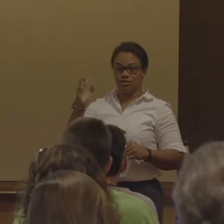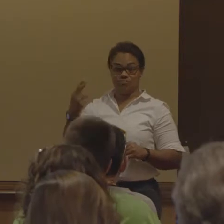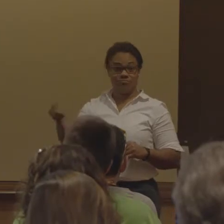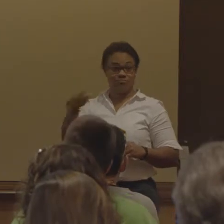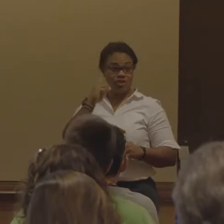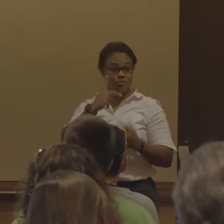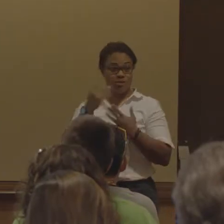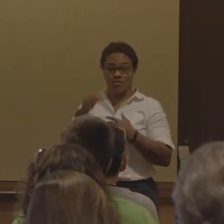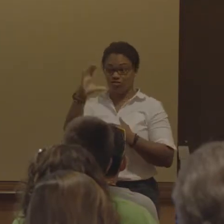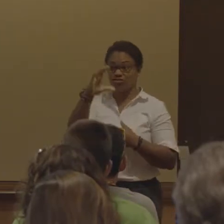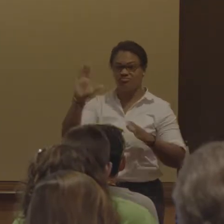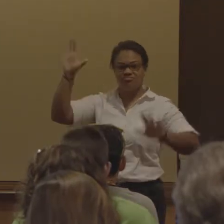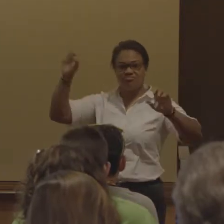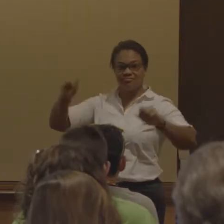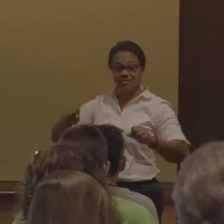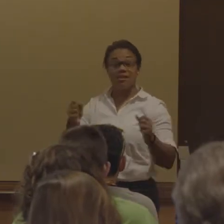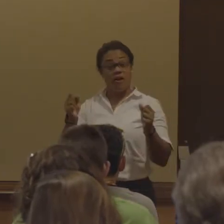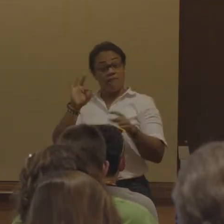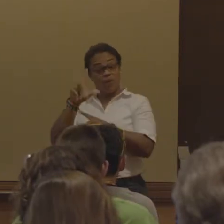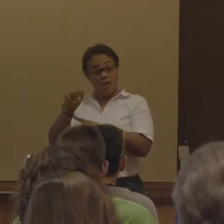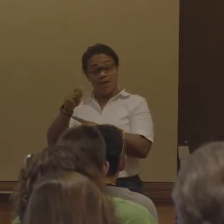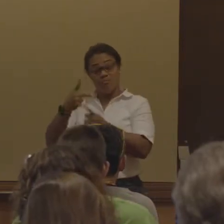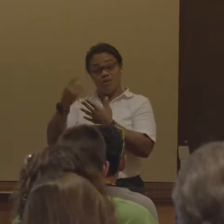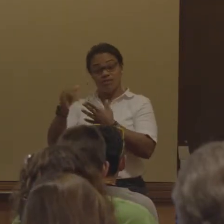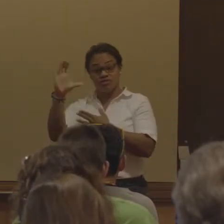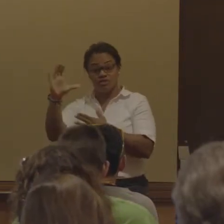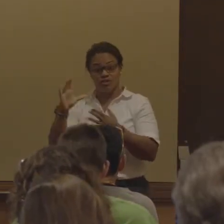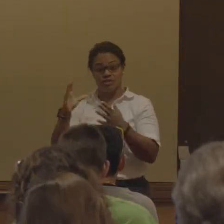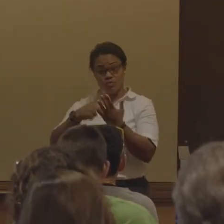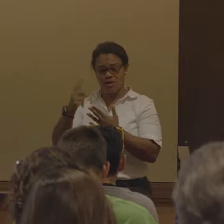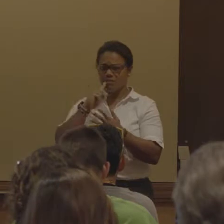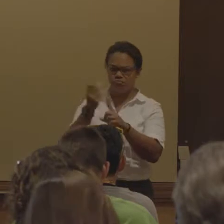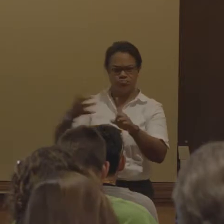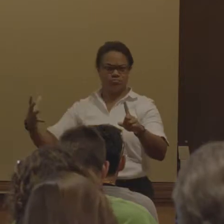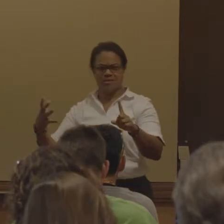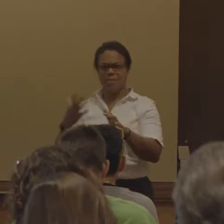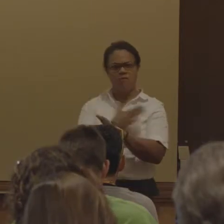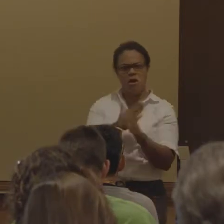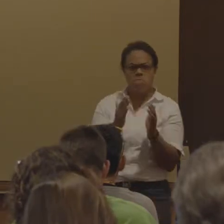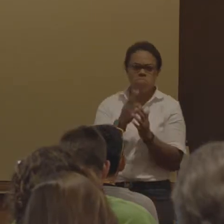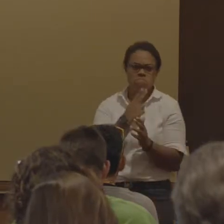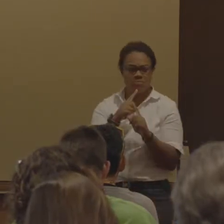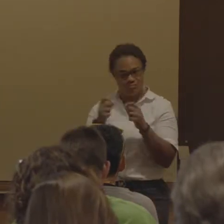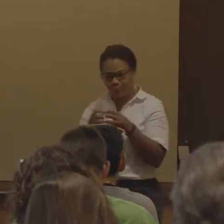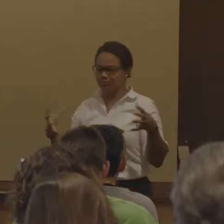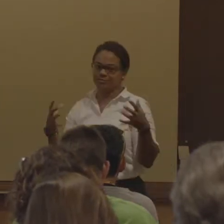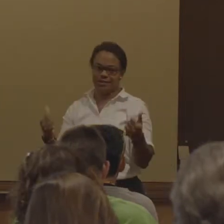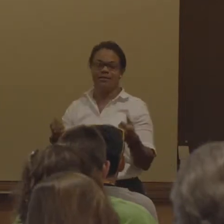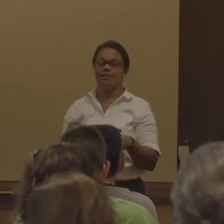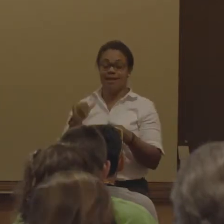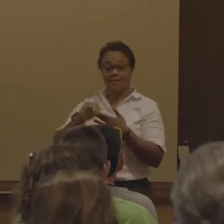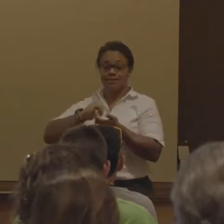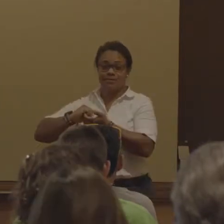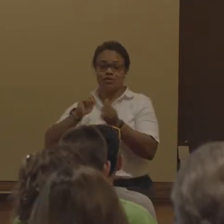Florida really has expanded our Project Search, and we continue to expand every year. But it's a collaboration with the school district, with VR, and